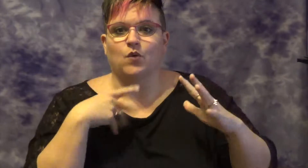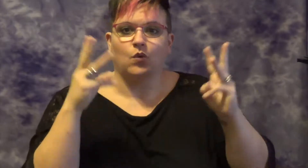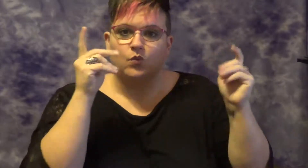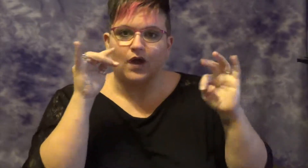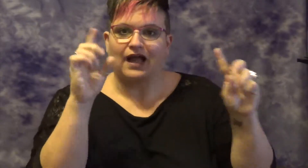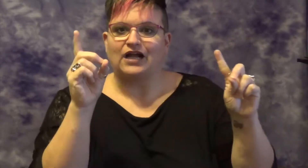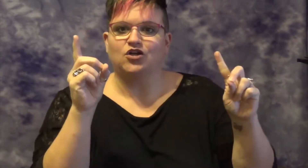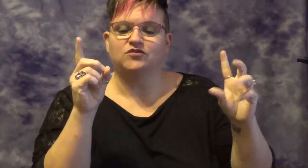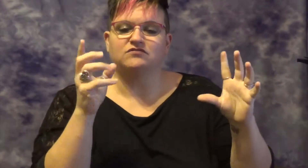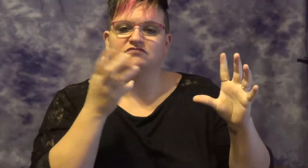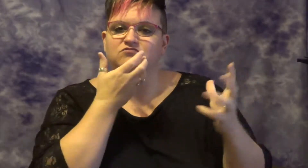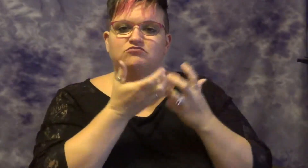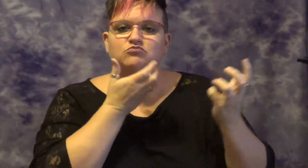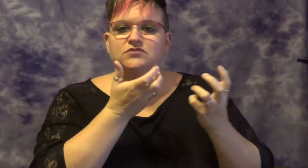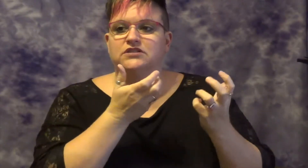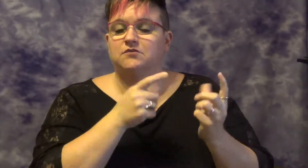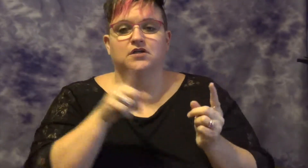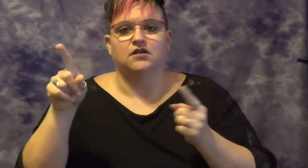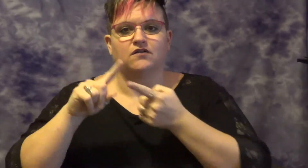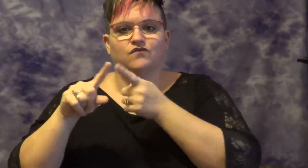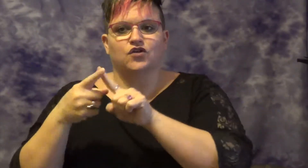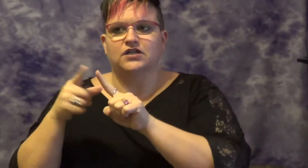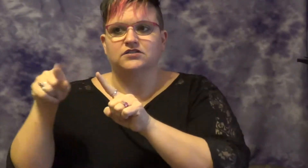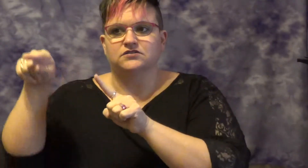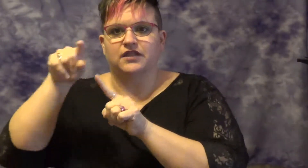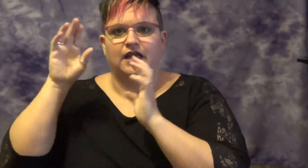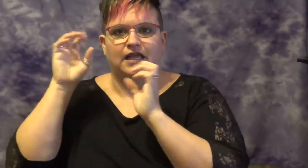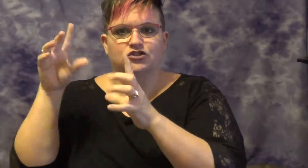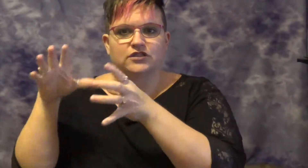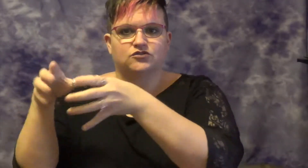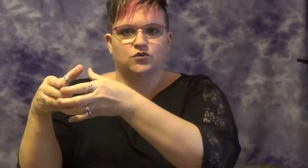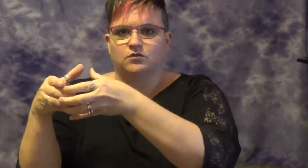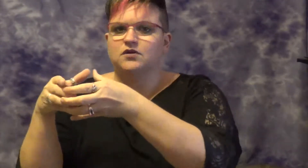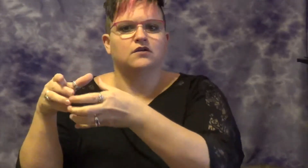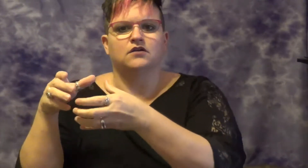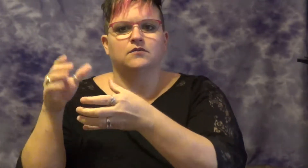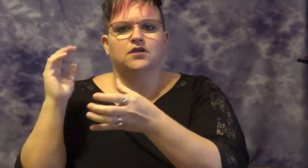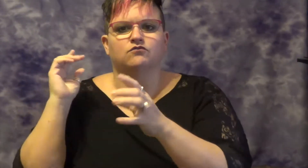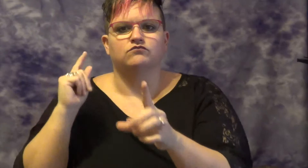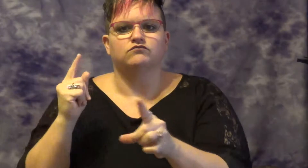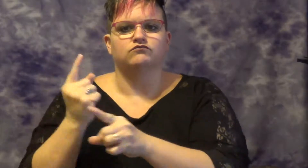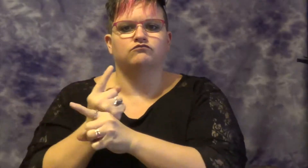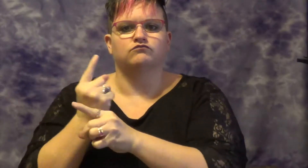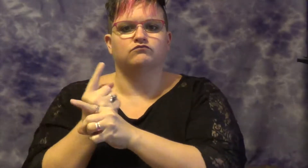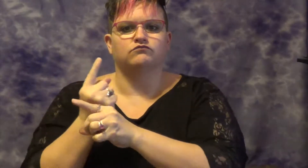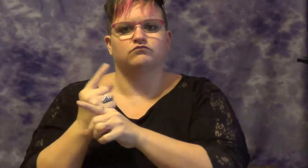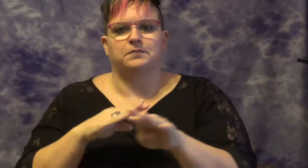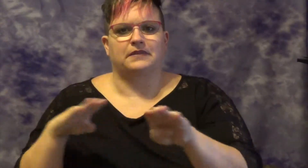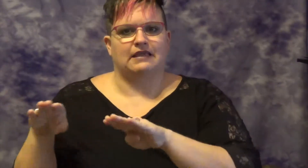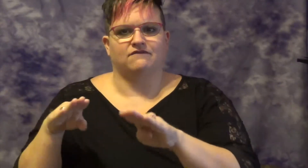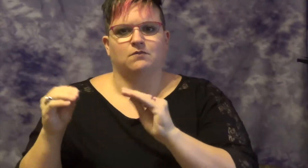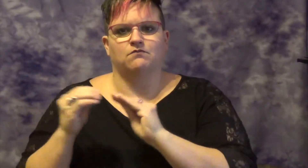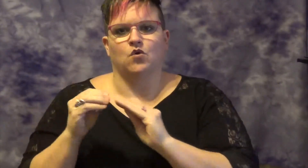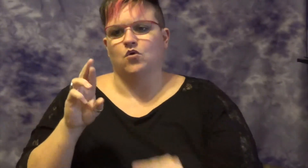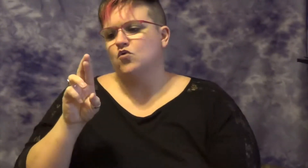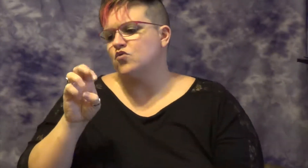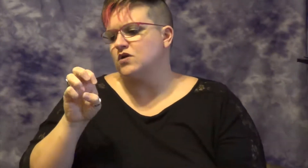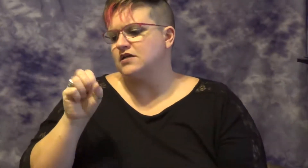friends, sometimes you're louder, maybe wilder. But if you're in an educational setting, your tone would be significantly muted